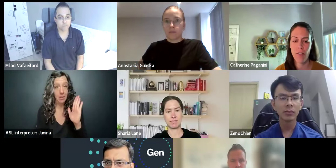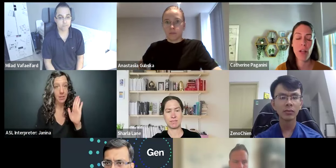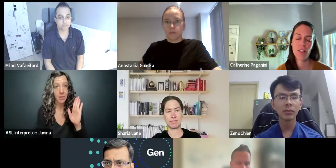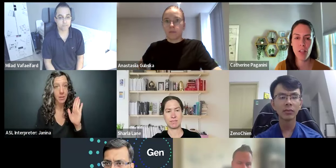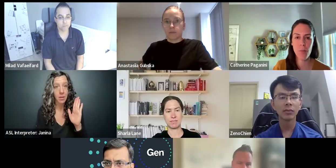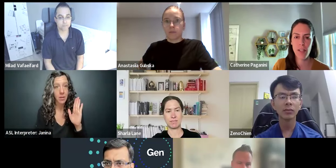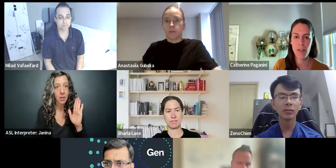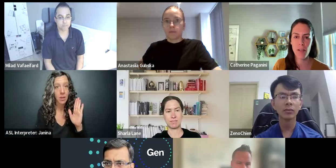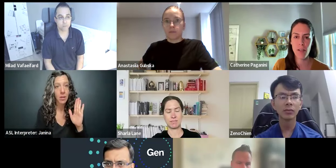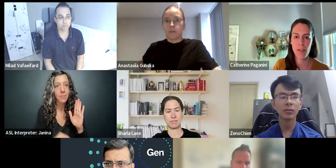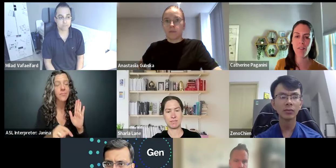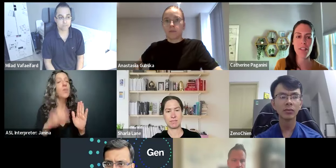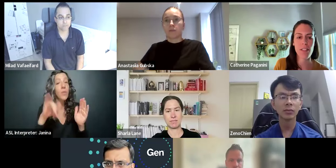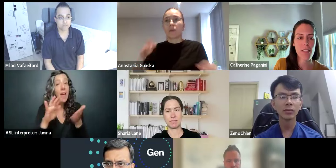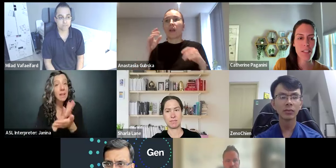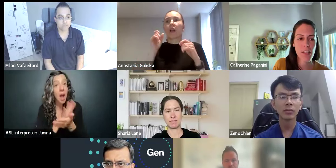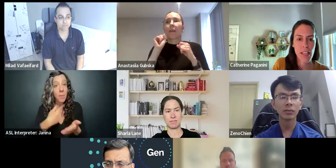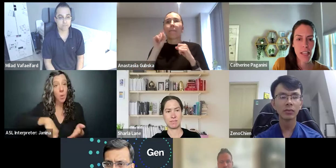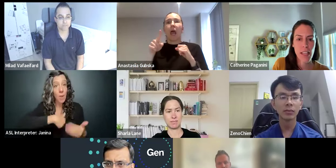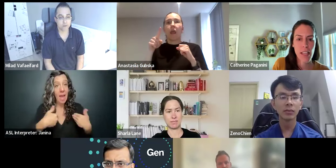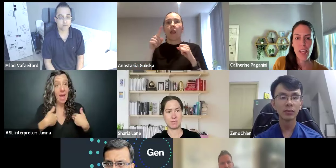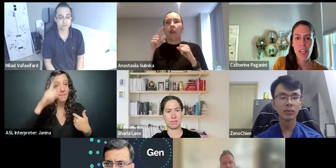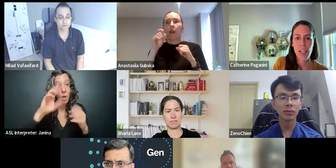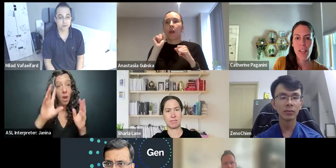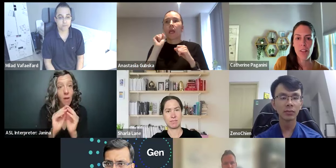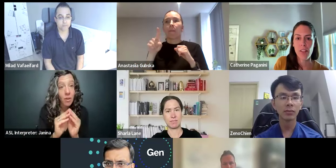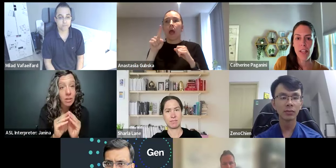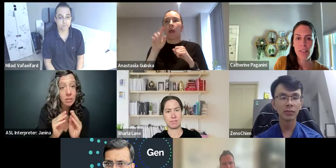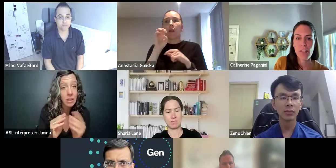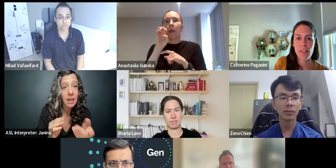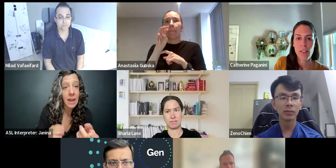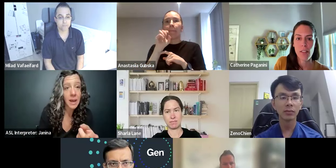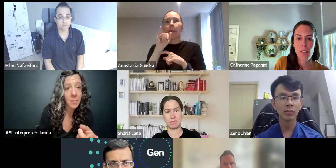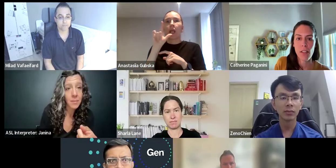practices for the document that we have for conferences,